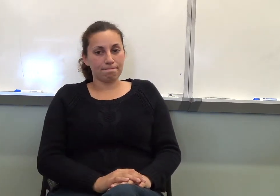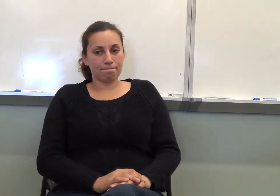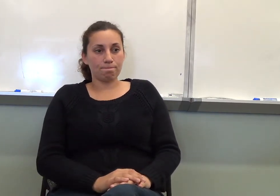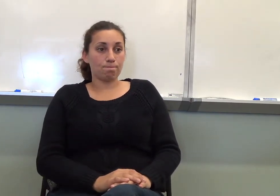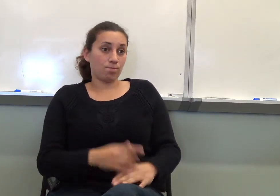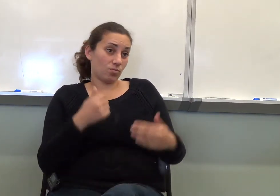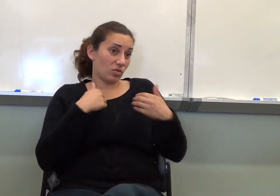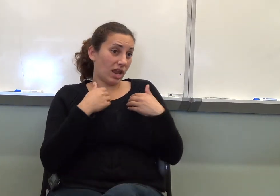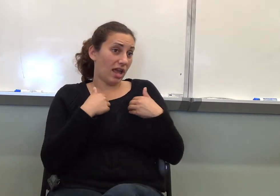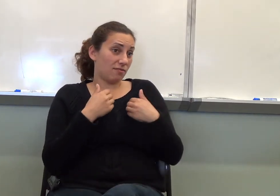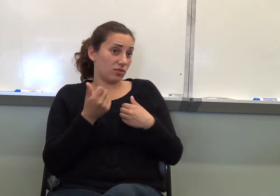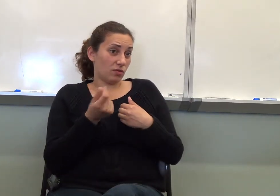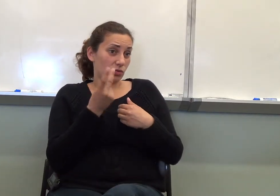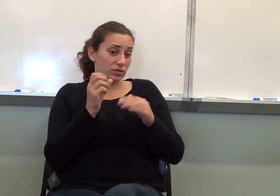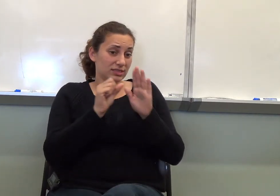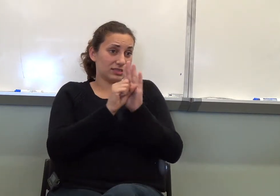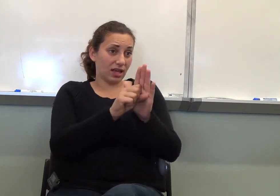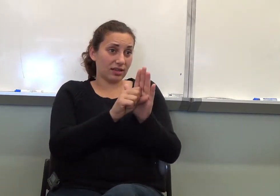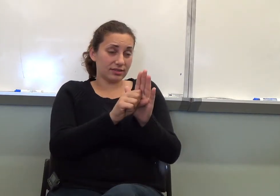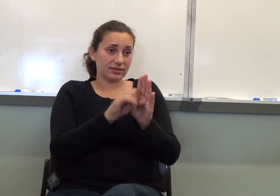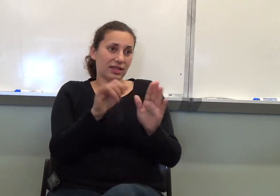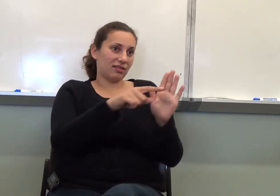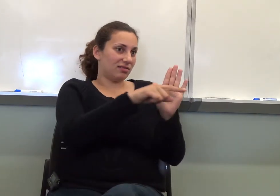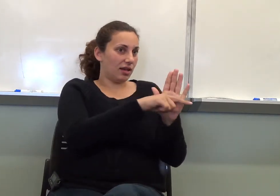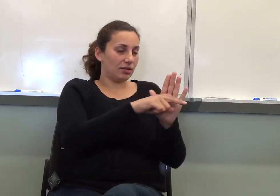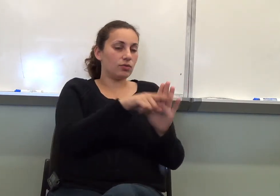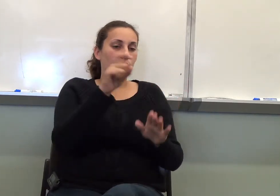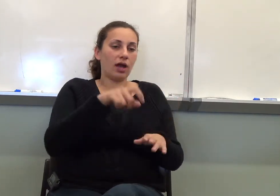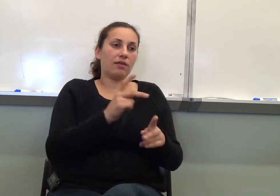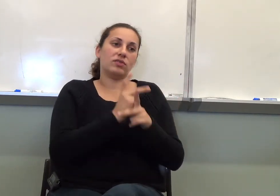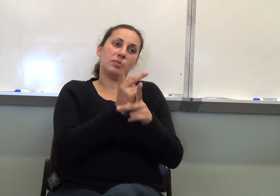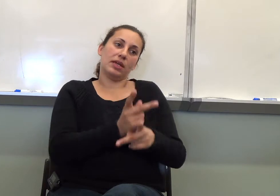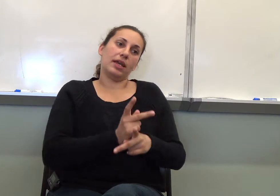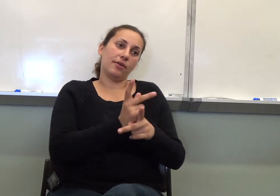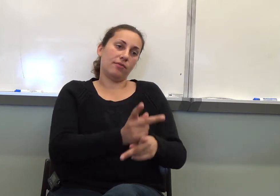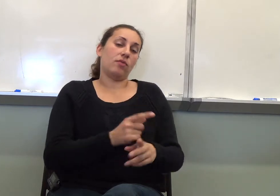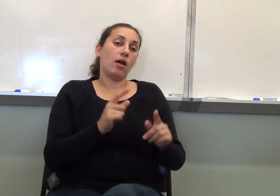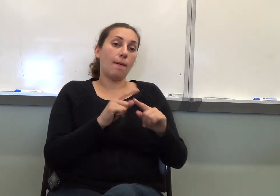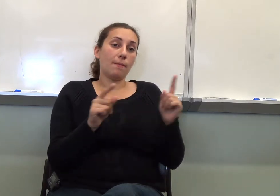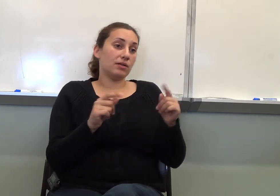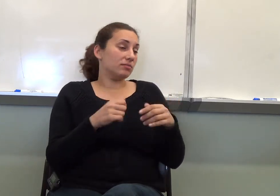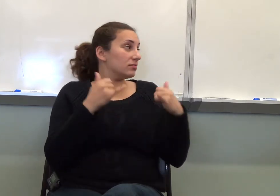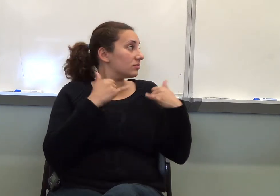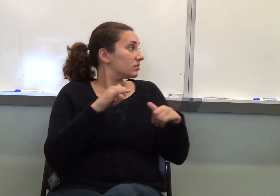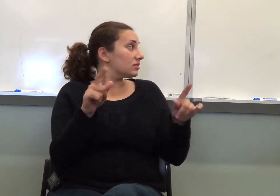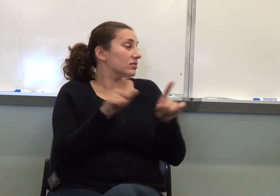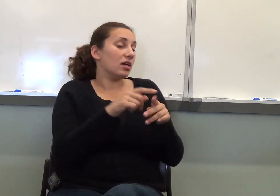few signs, you have to be careful with the signs, you know, but we're still doing the same thing to both sides.